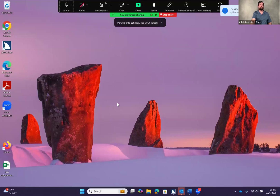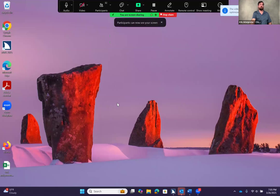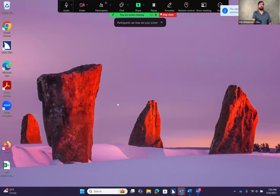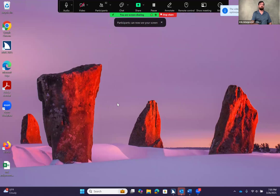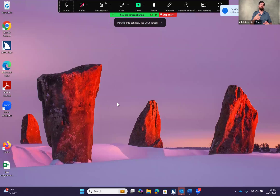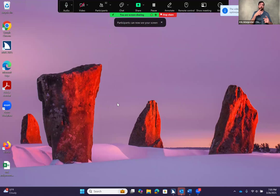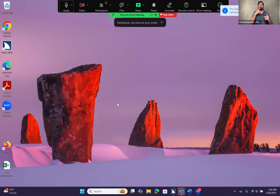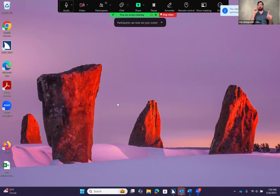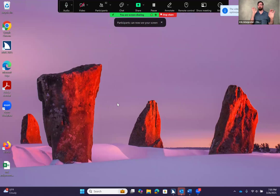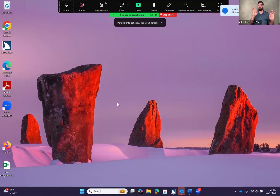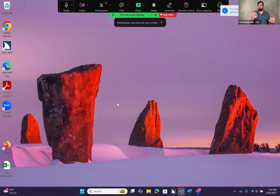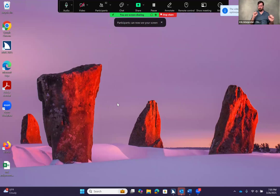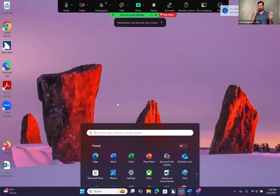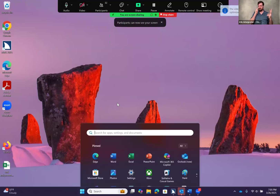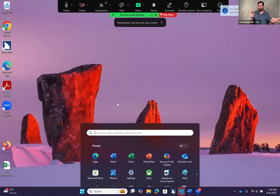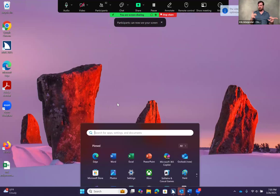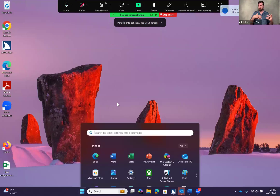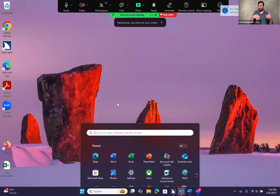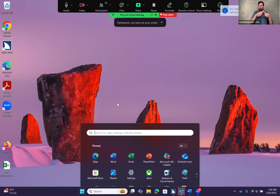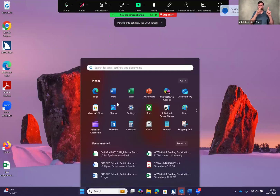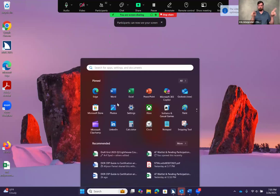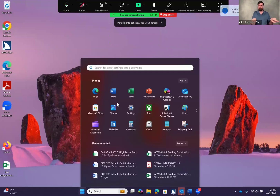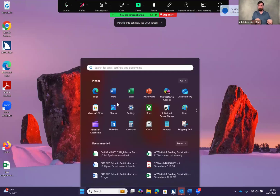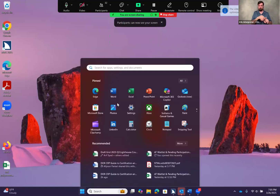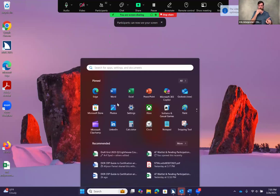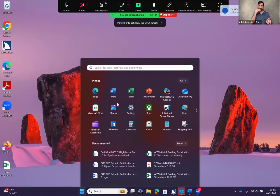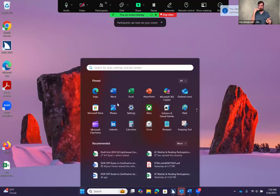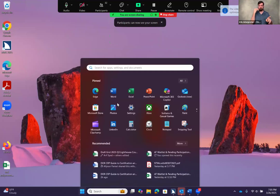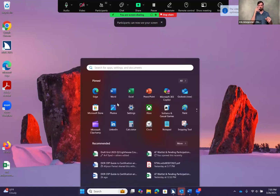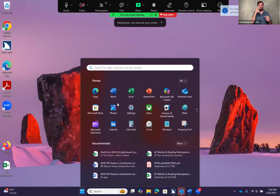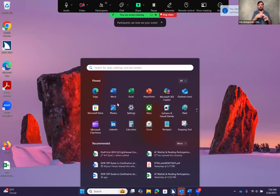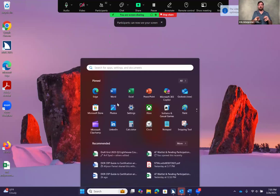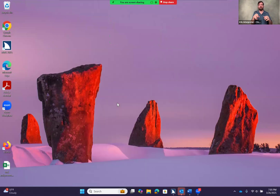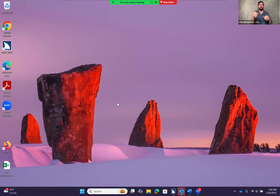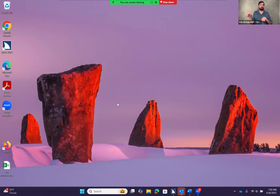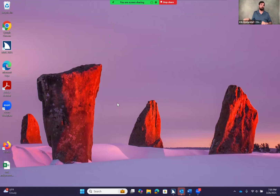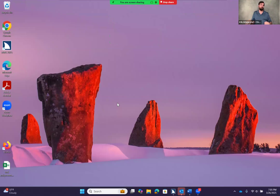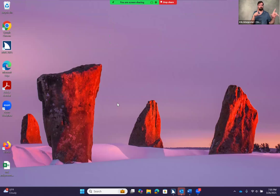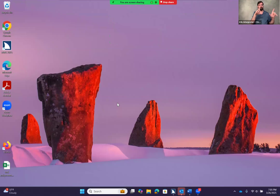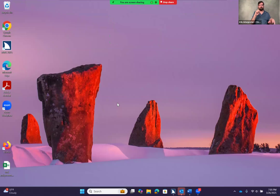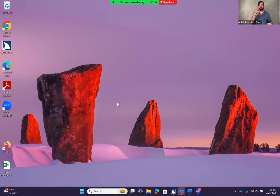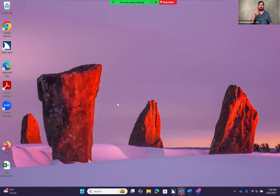And there we are. So now you can see my desktop. I'm going to go just quickly into my Outlook.